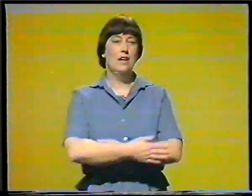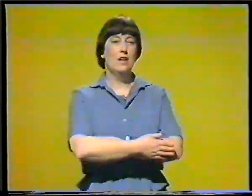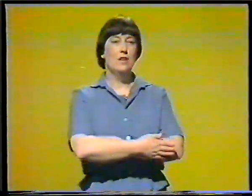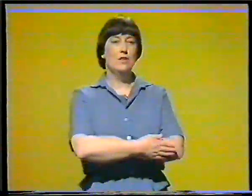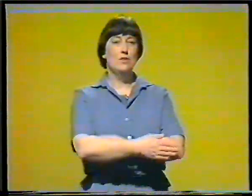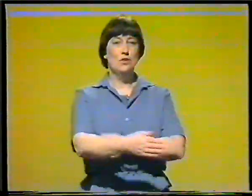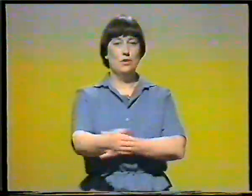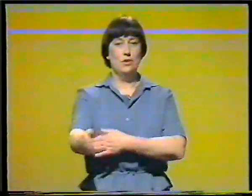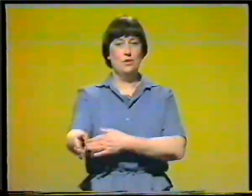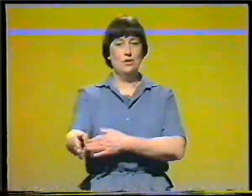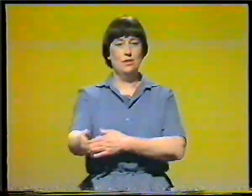Door.